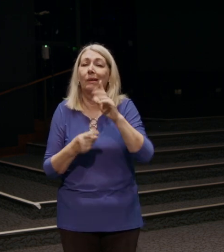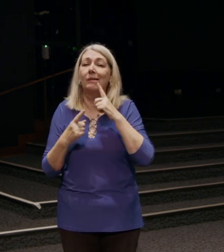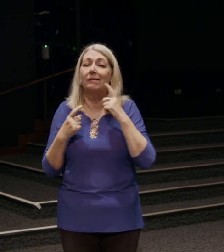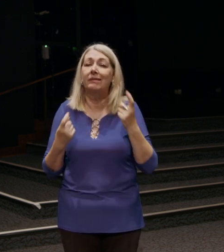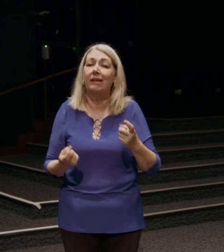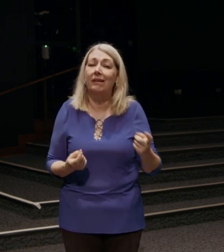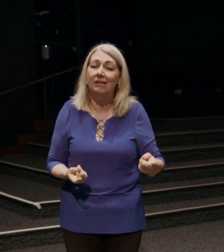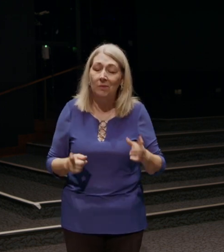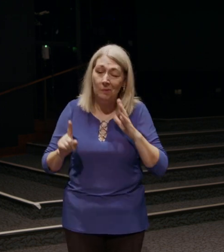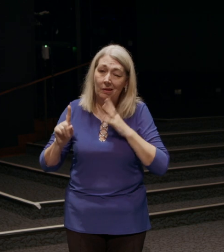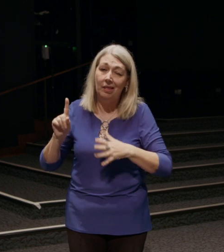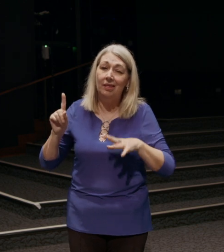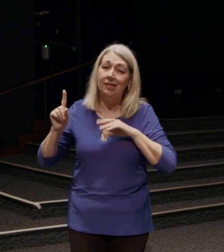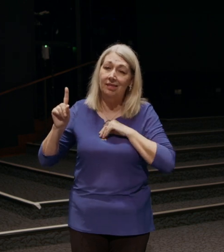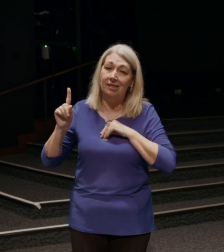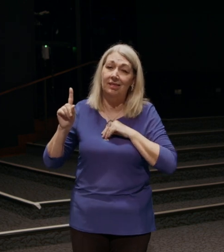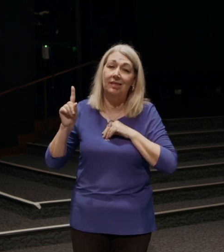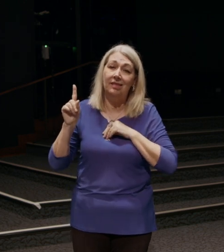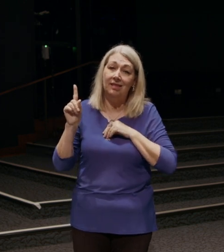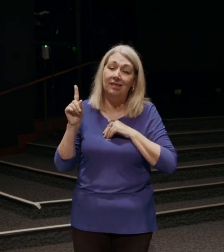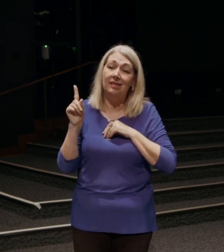So here's what I want us to do.